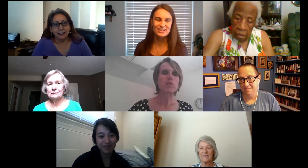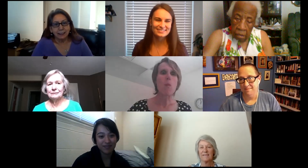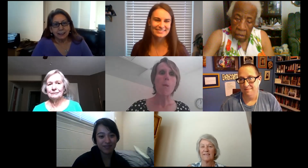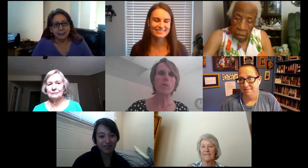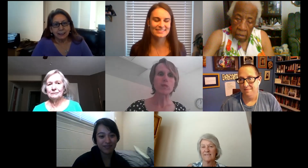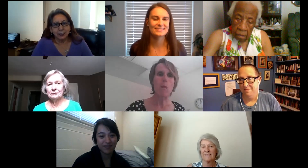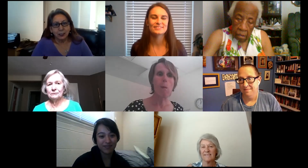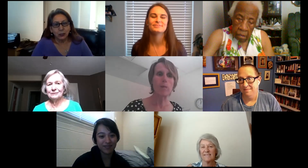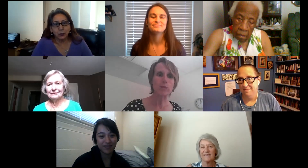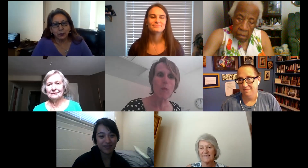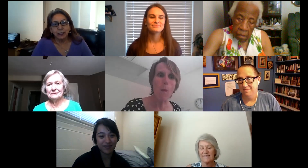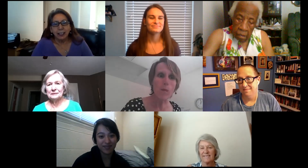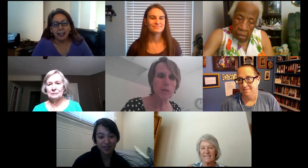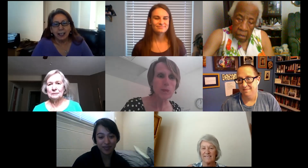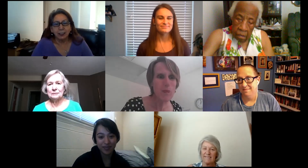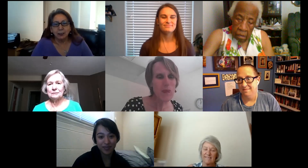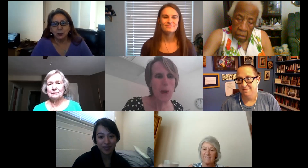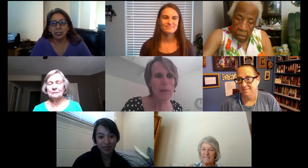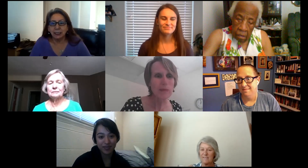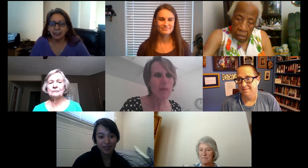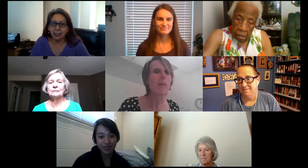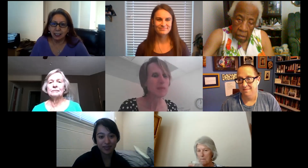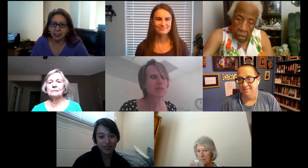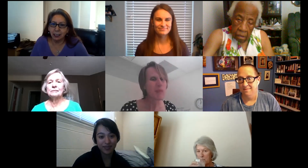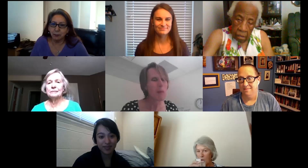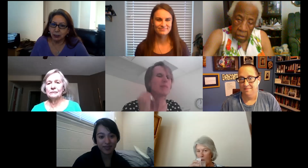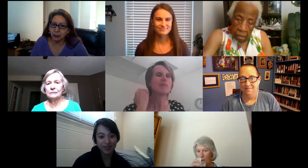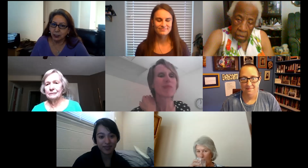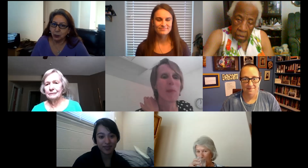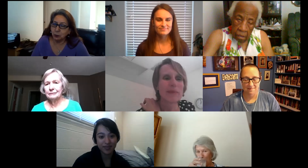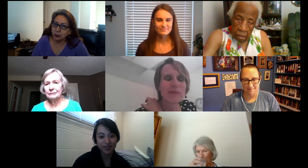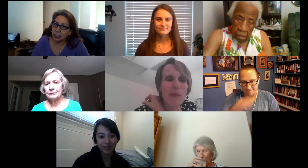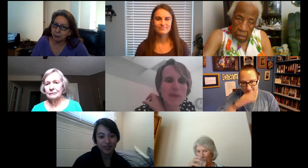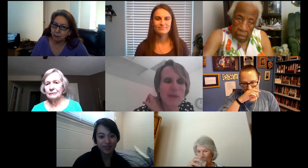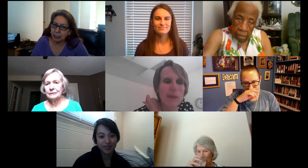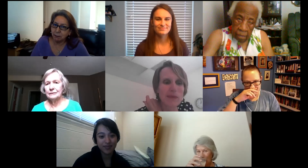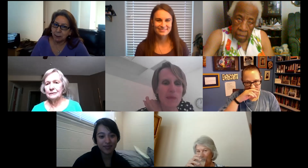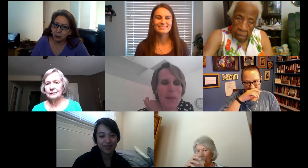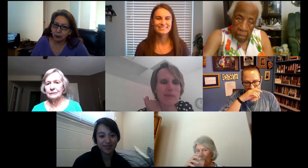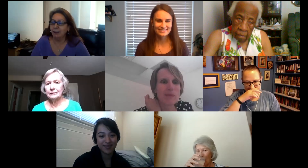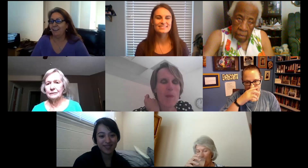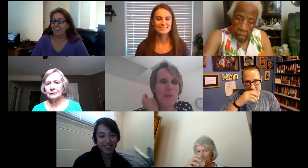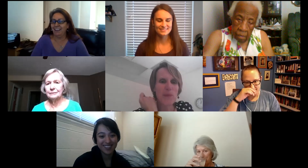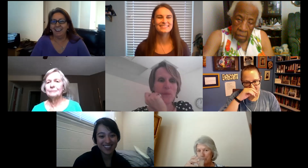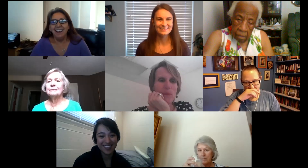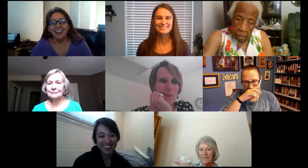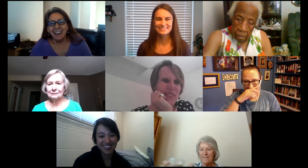presentation. Sure. Hi, Susana Santillan. I'm also a new Time Bank member.